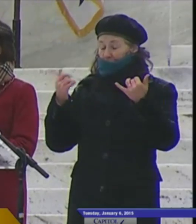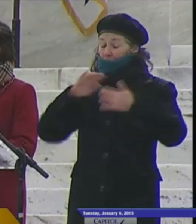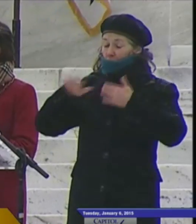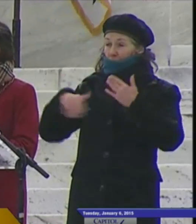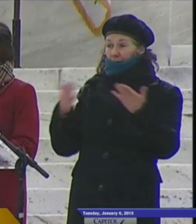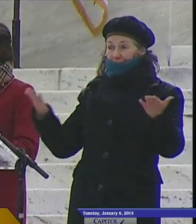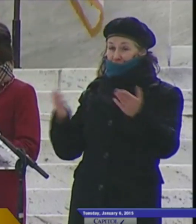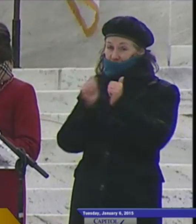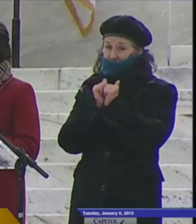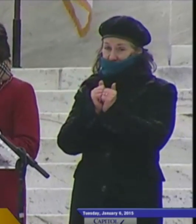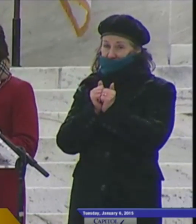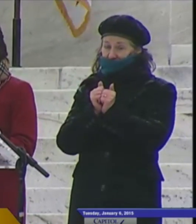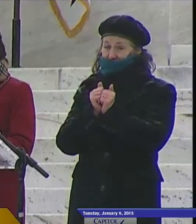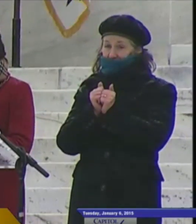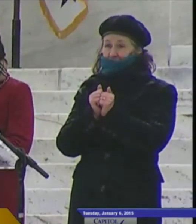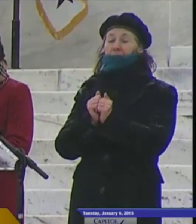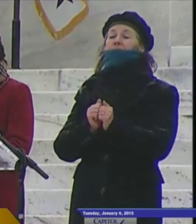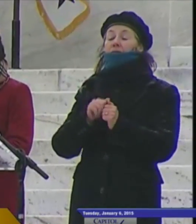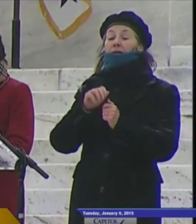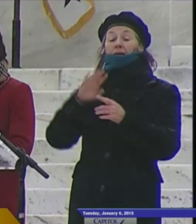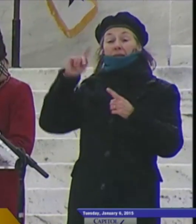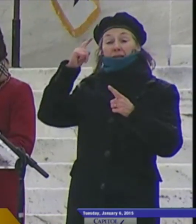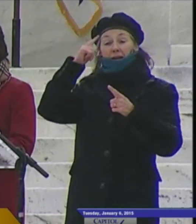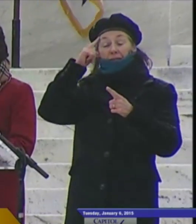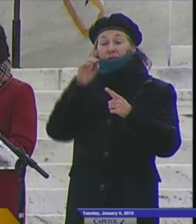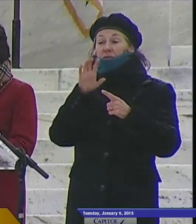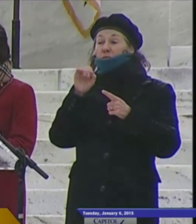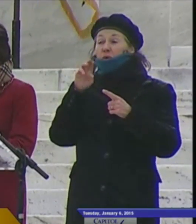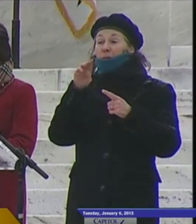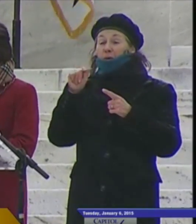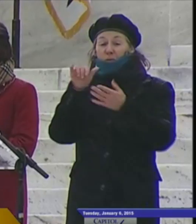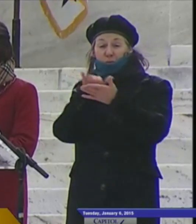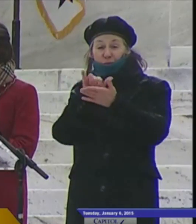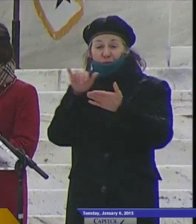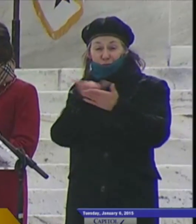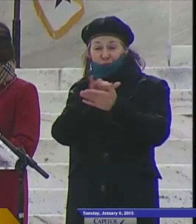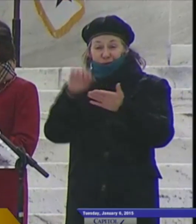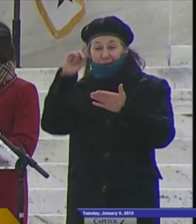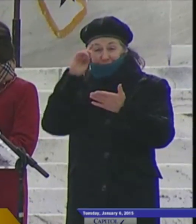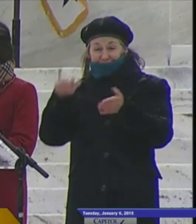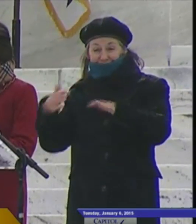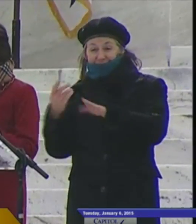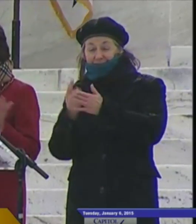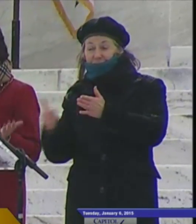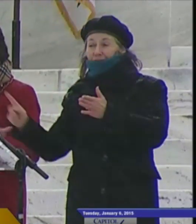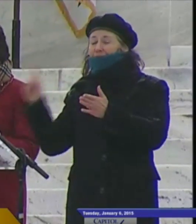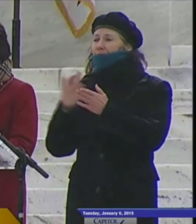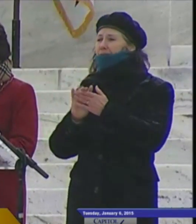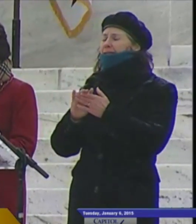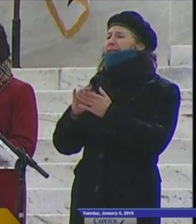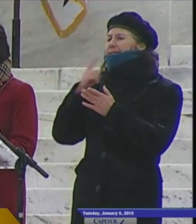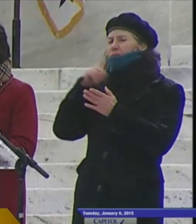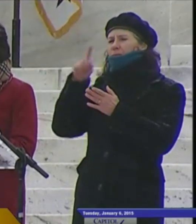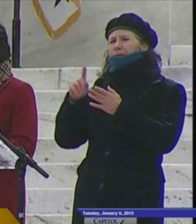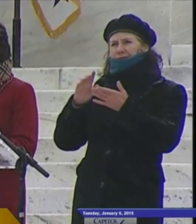together. Governor Mario Cuomo, who sadly passed away last week, reminded us that we must be the family of